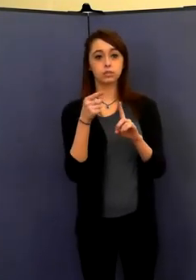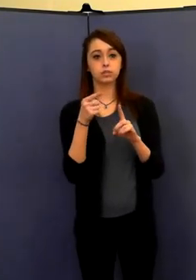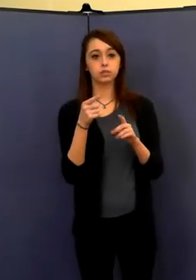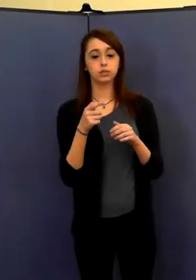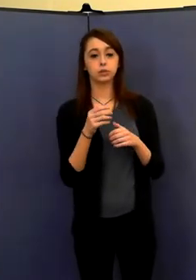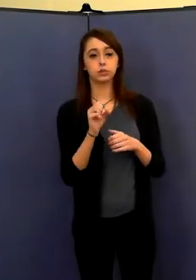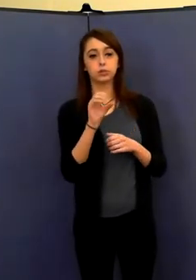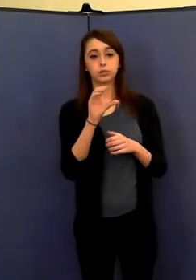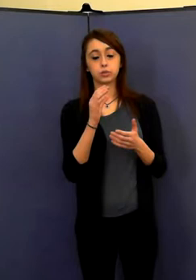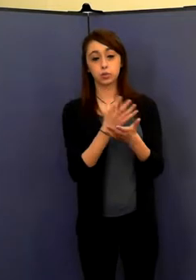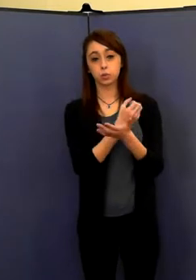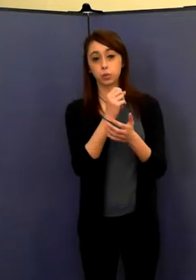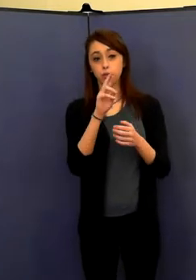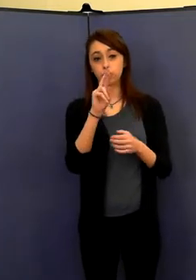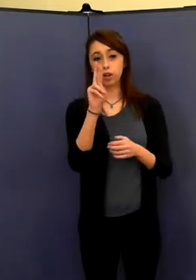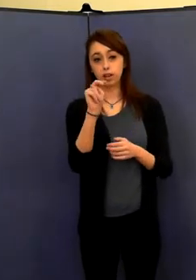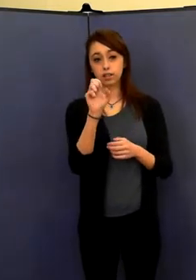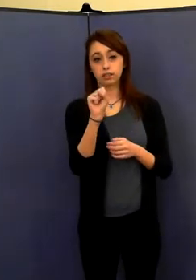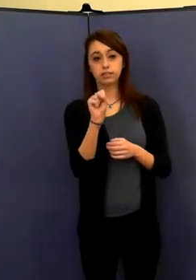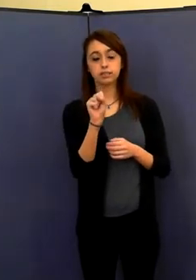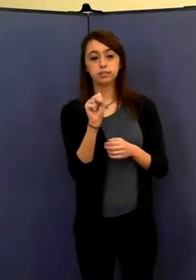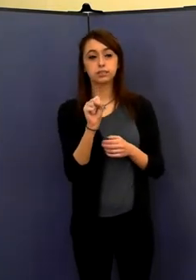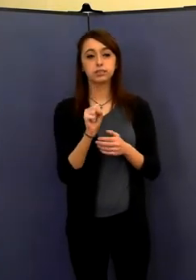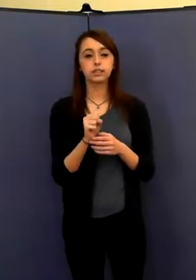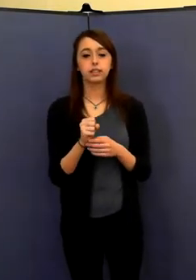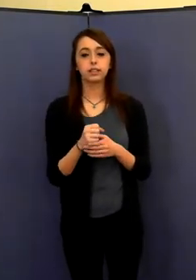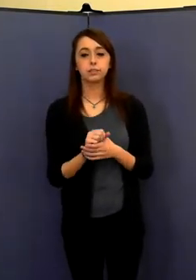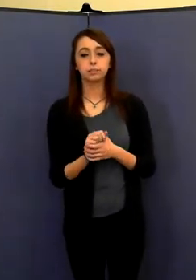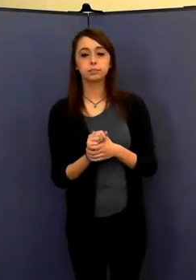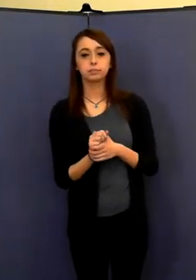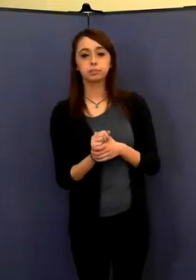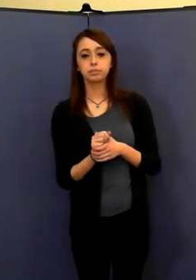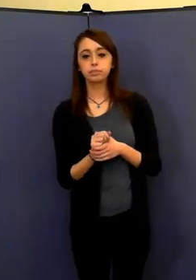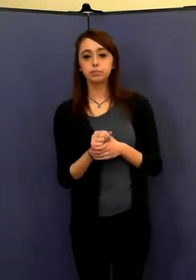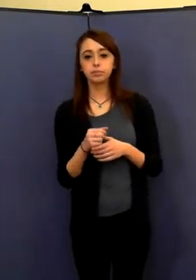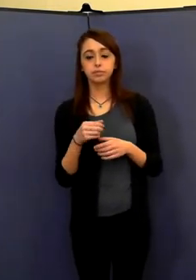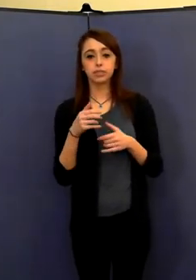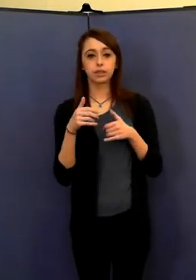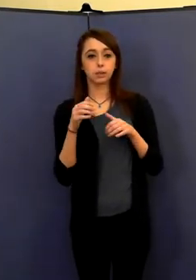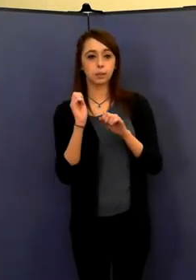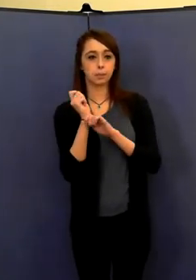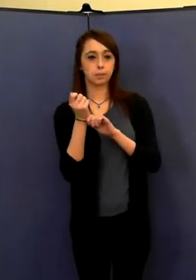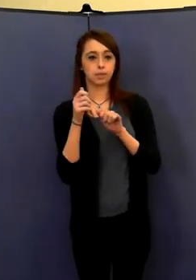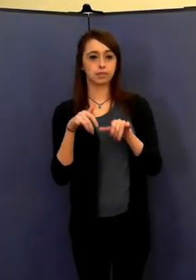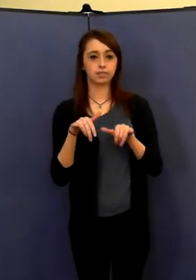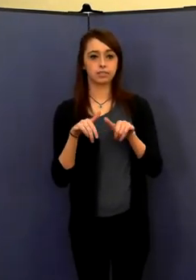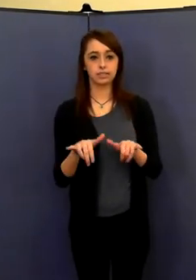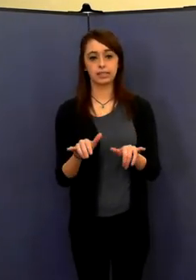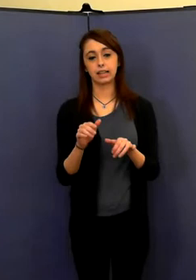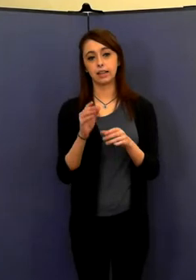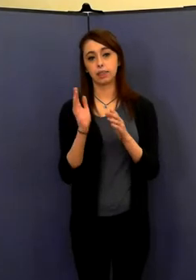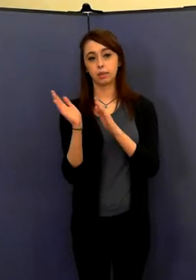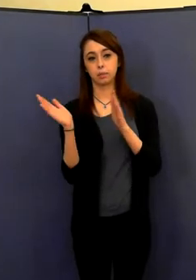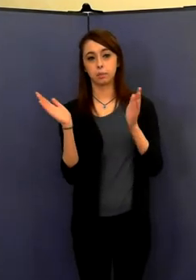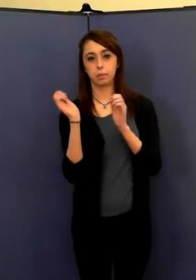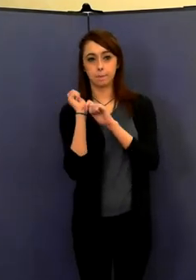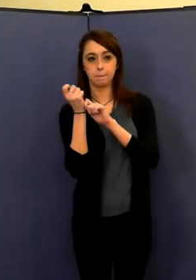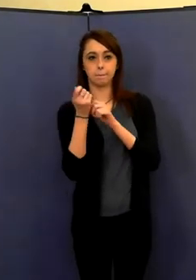player stands in what is a batter's box, and you can see in the picture here, it's marked by white chalk lines. And